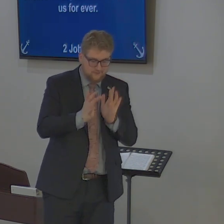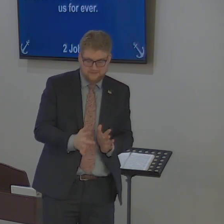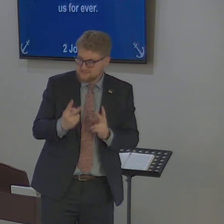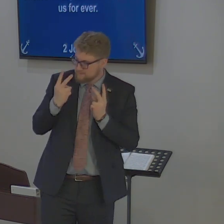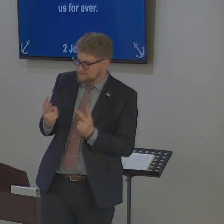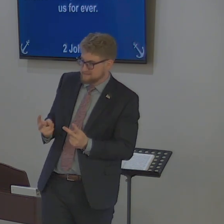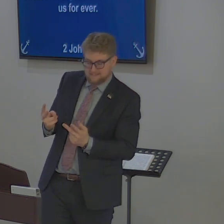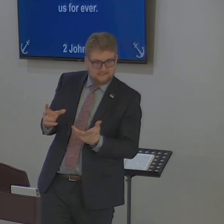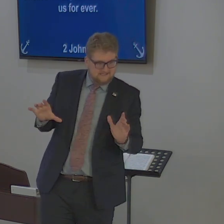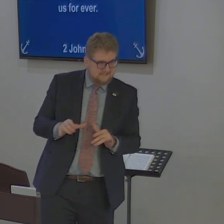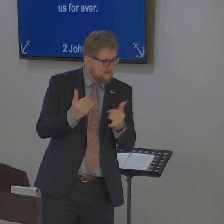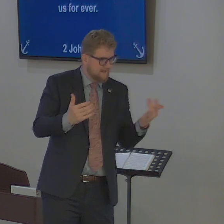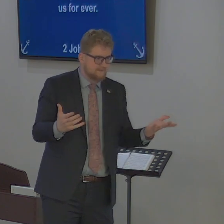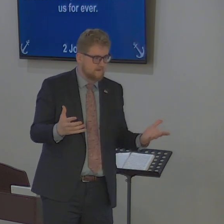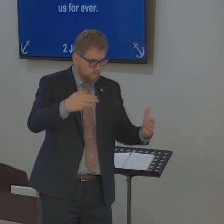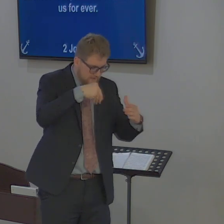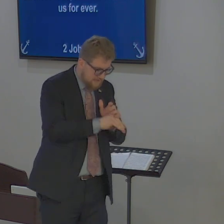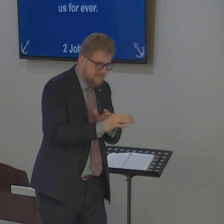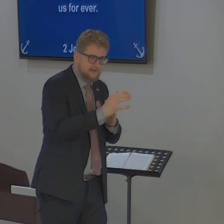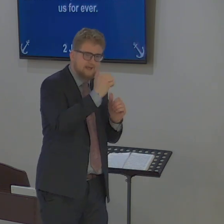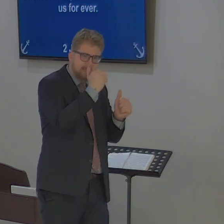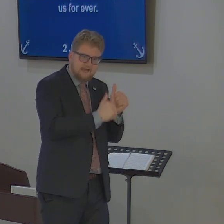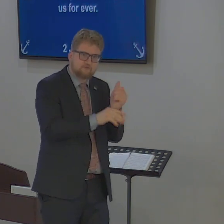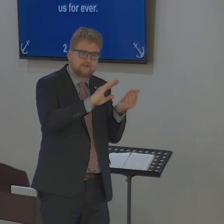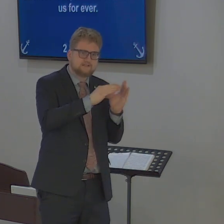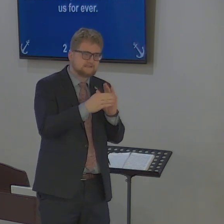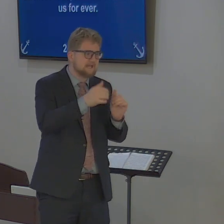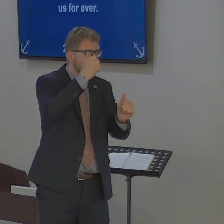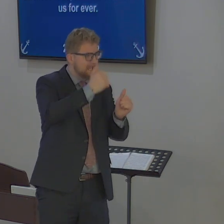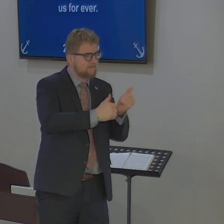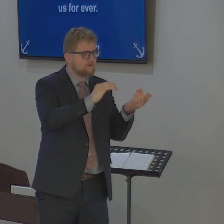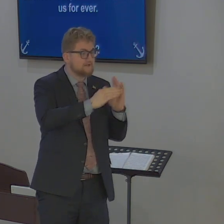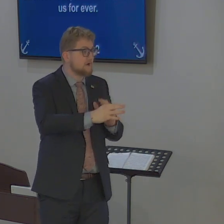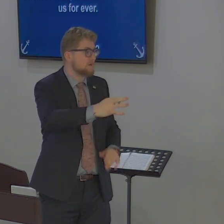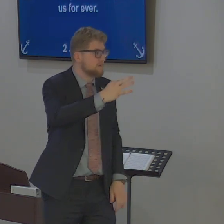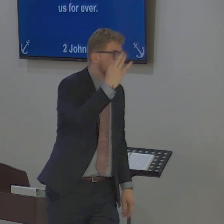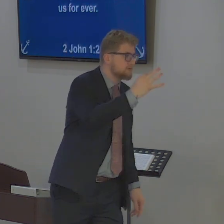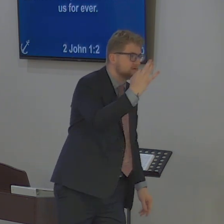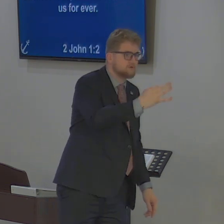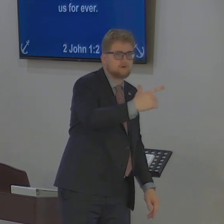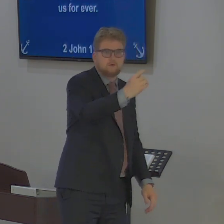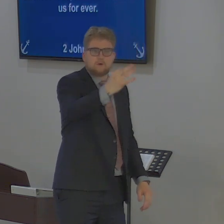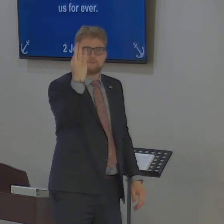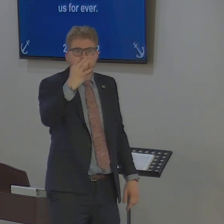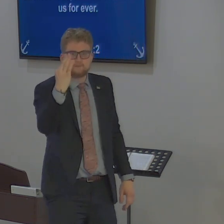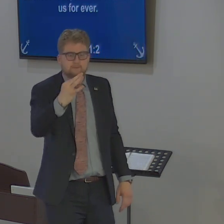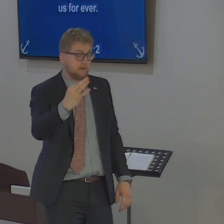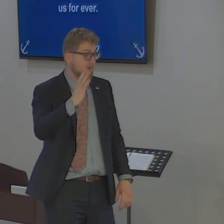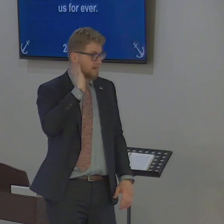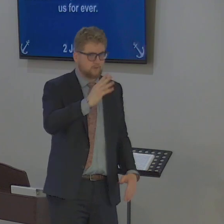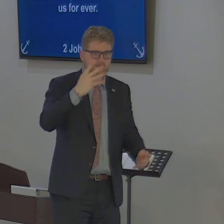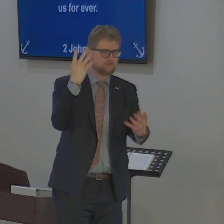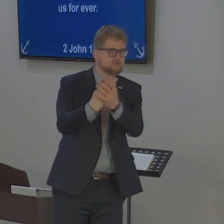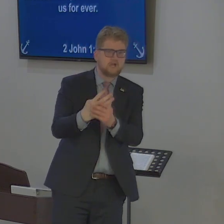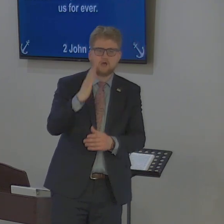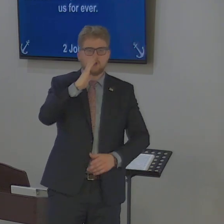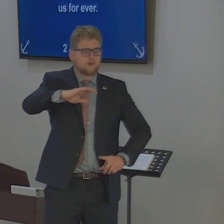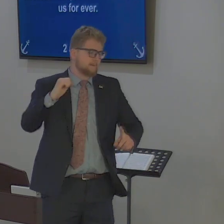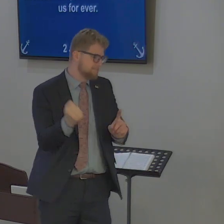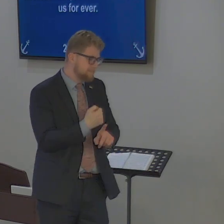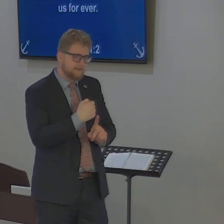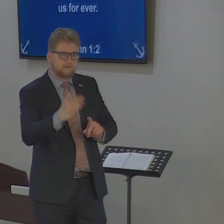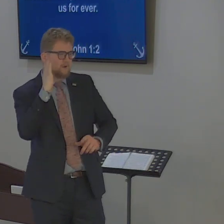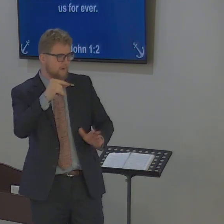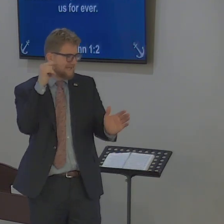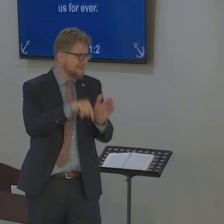did anything went into every city, went into every town, and preached the gospel despite the fact that they would go to jail and despite the fact that they would